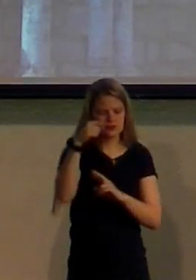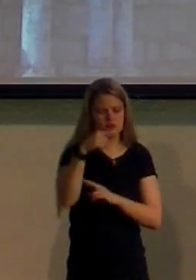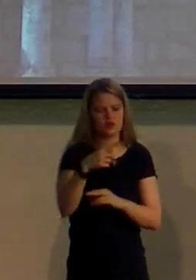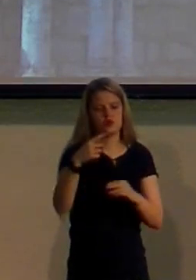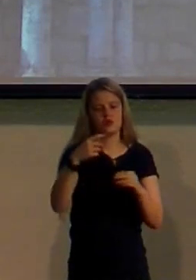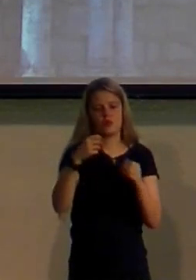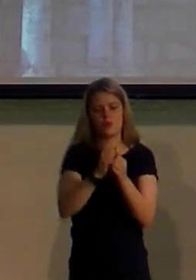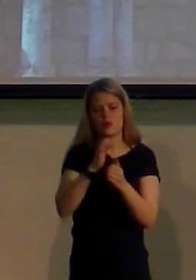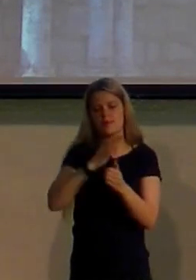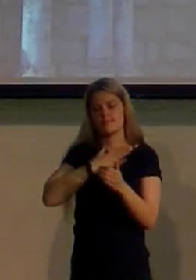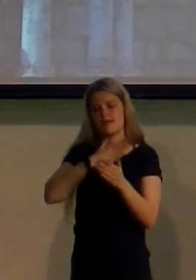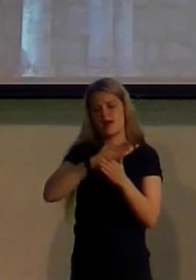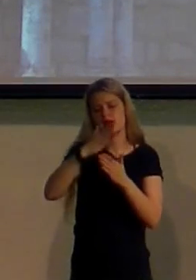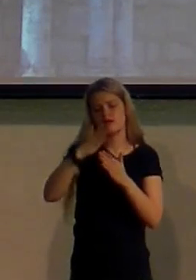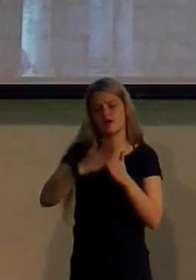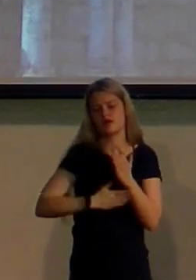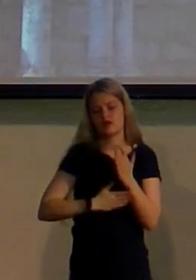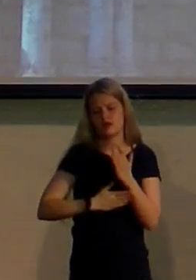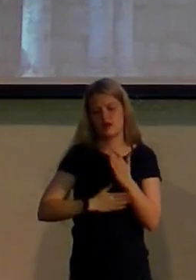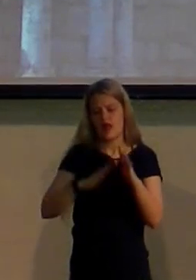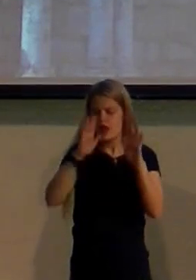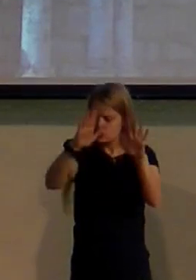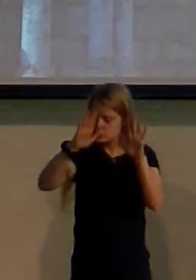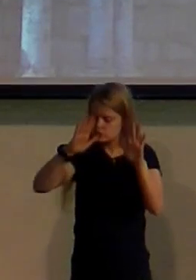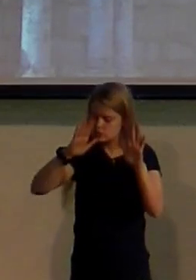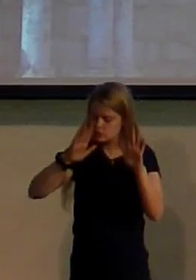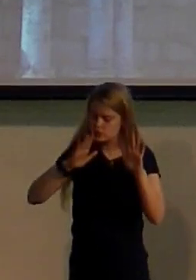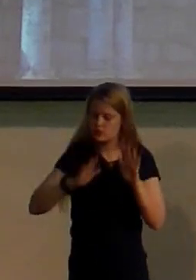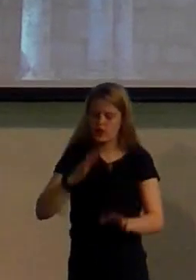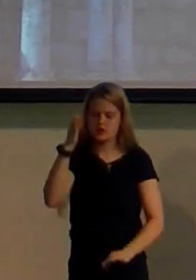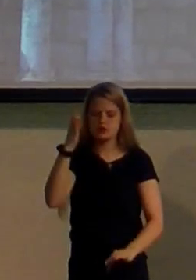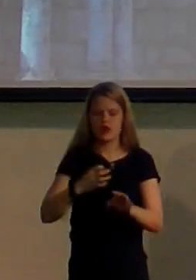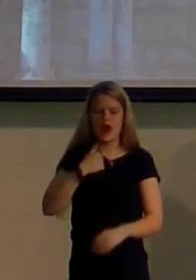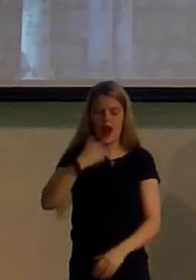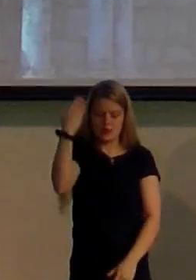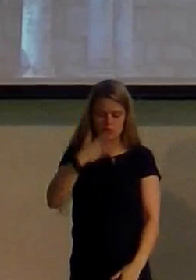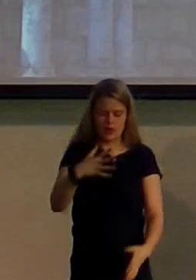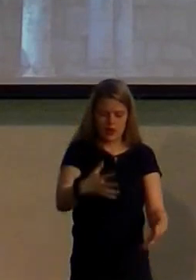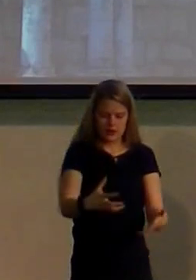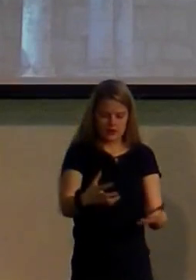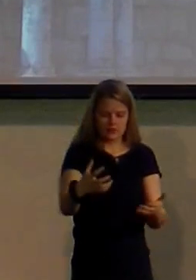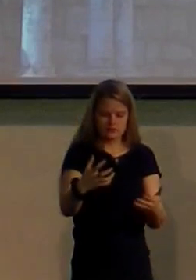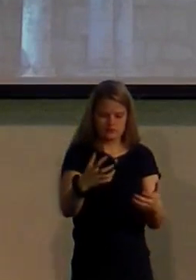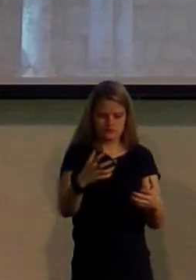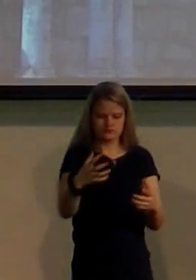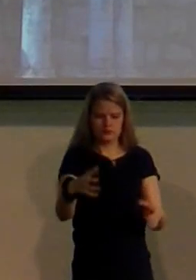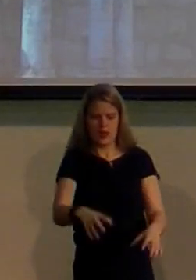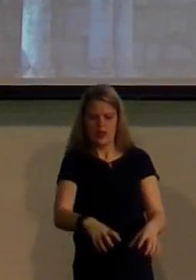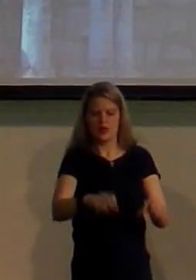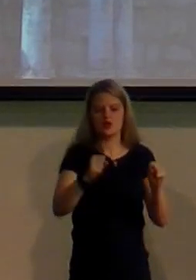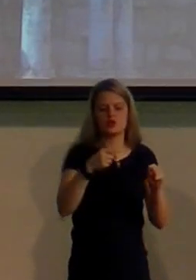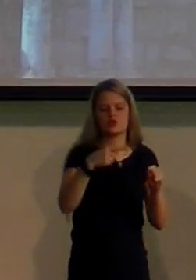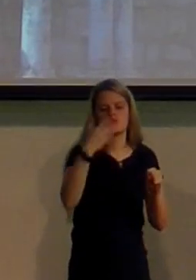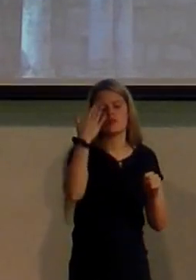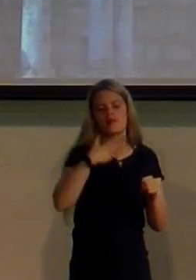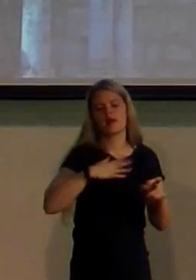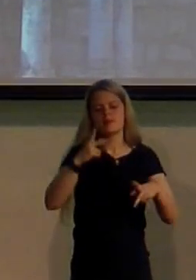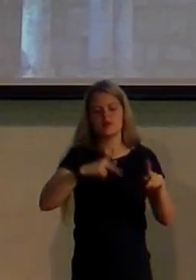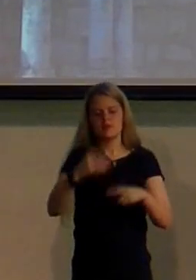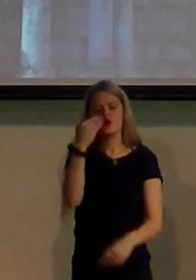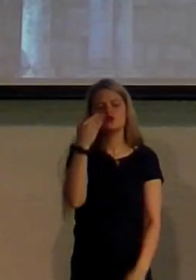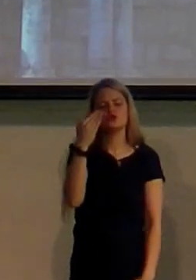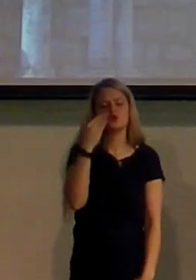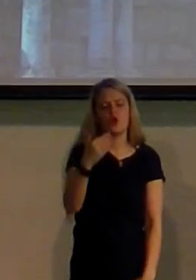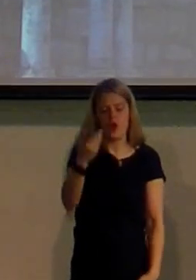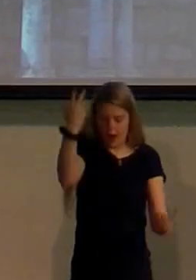an outstretched hand and great judgments. And I will take you for my people, and I'll be your God, and you shall know